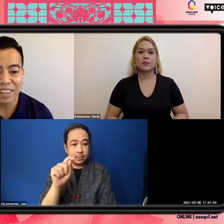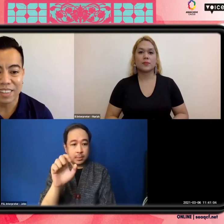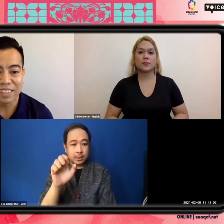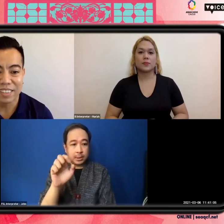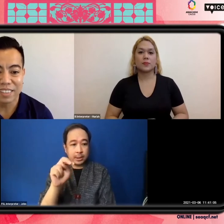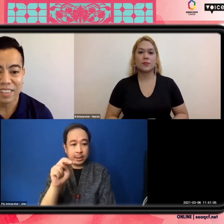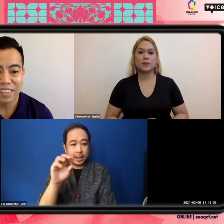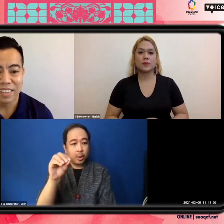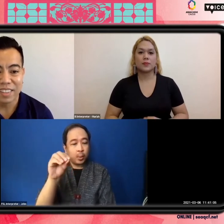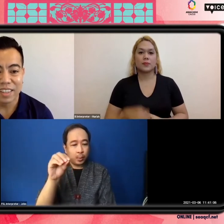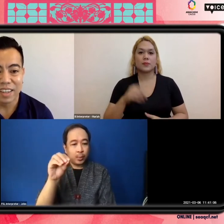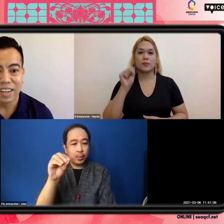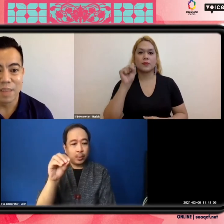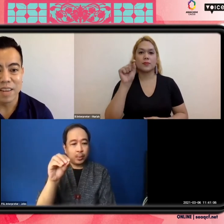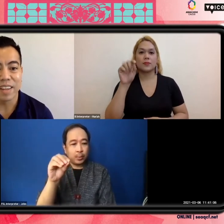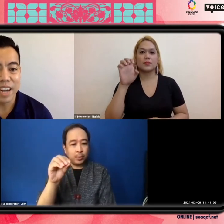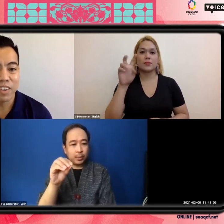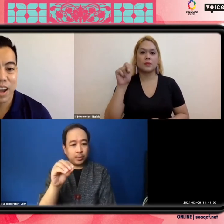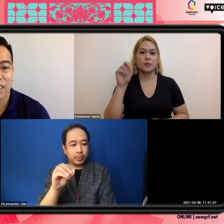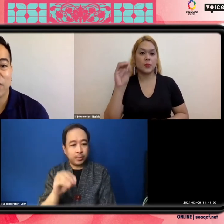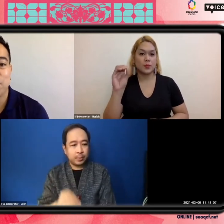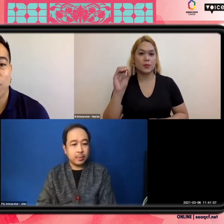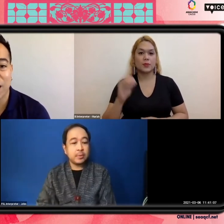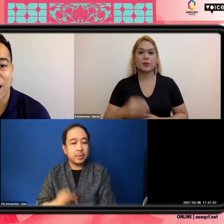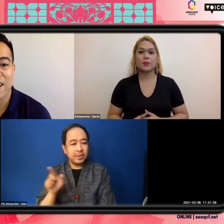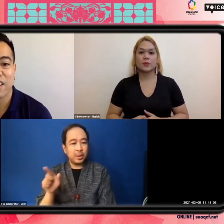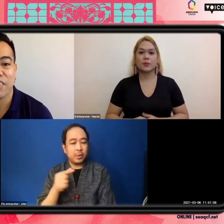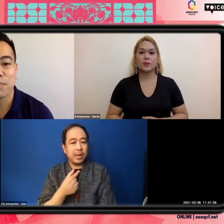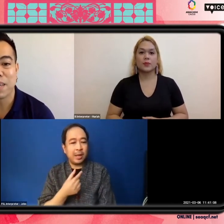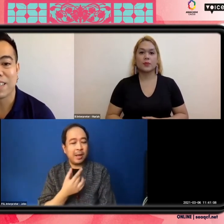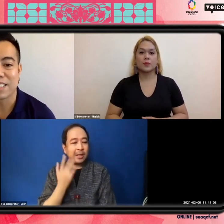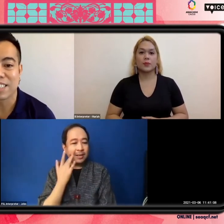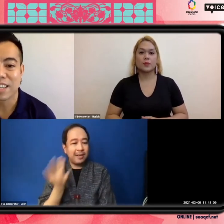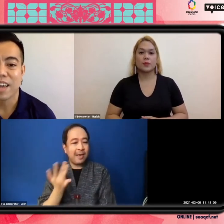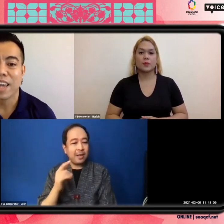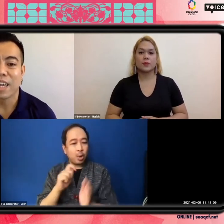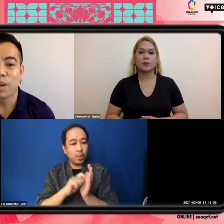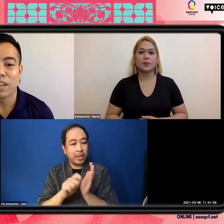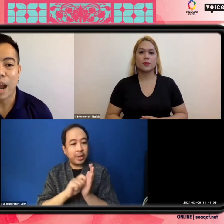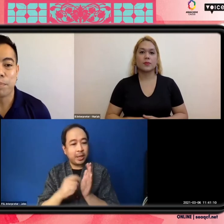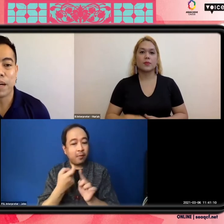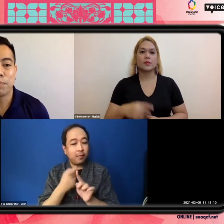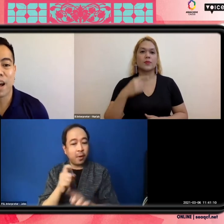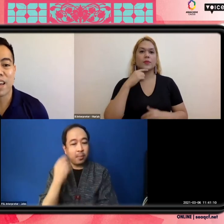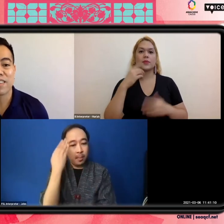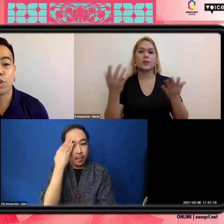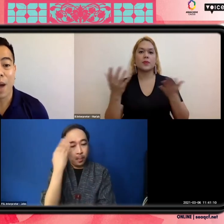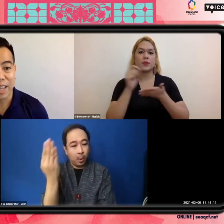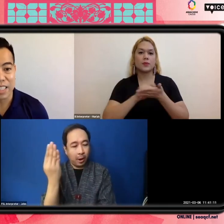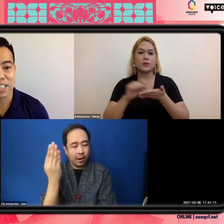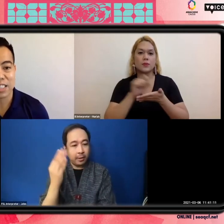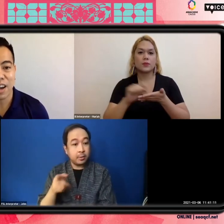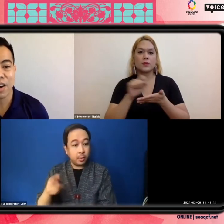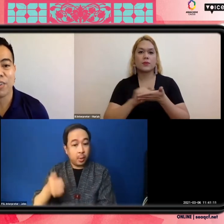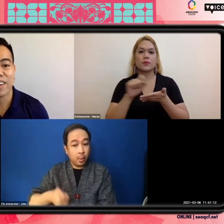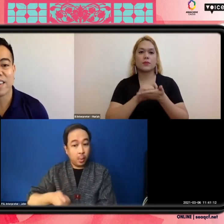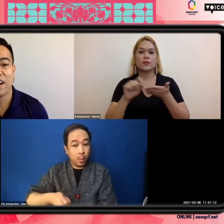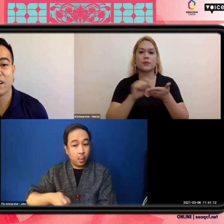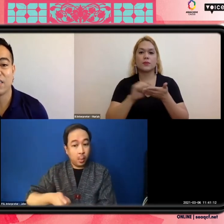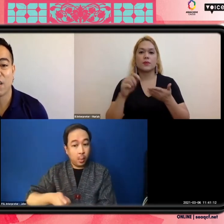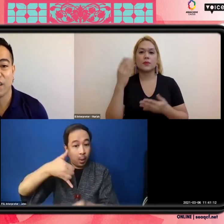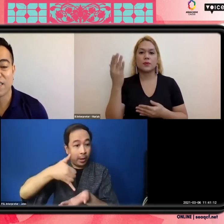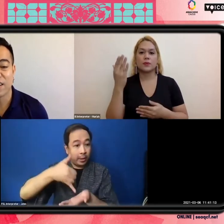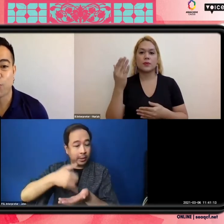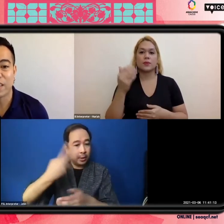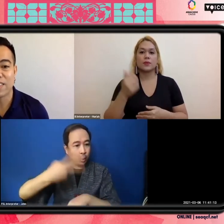Padilla is a gay writer from Bulacan, Philippines. He won the Lampara Prize twice for his young